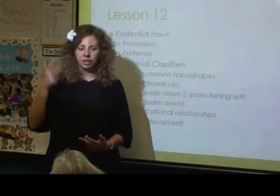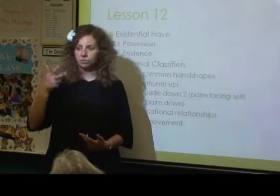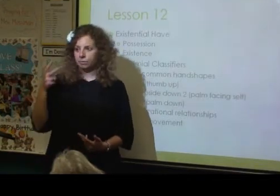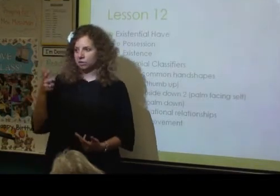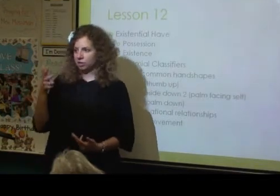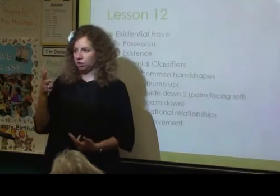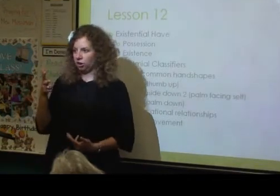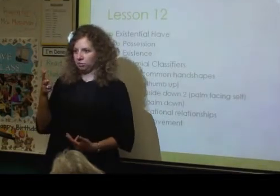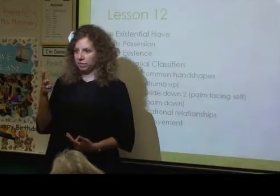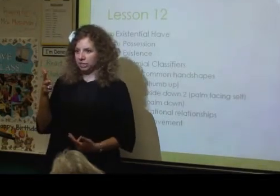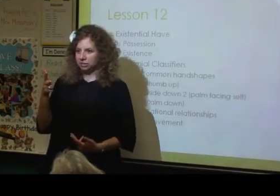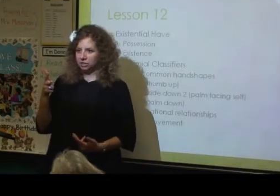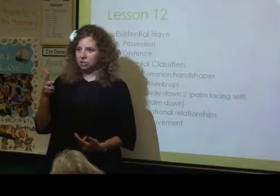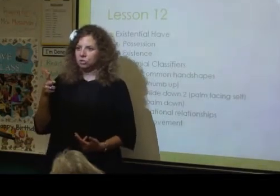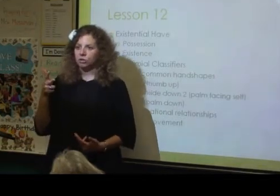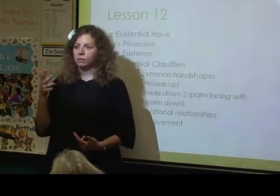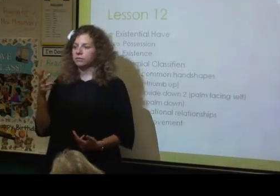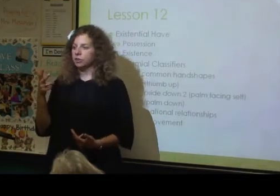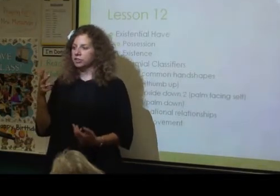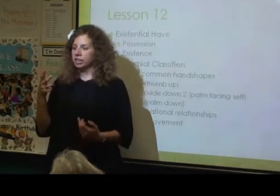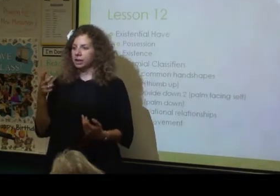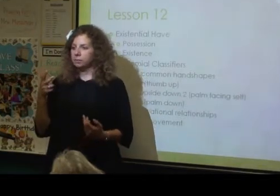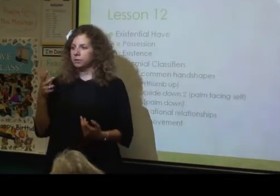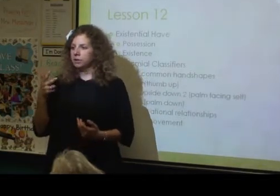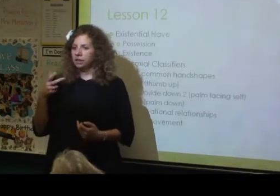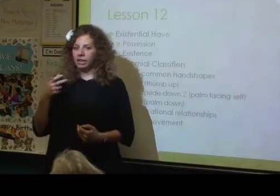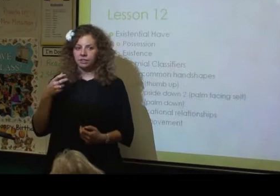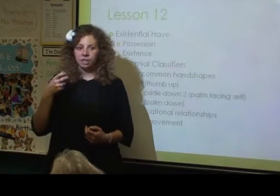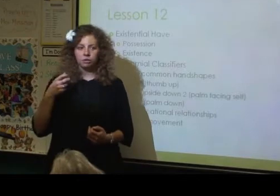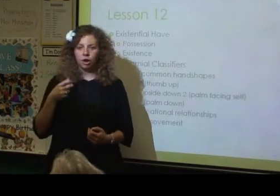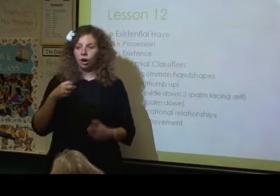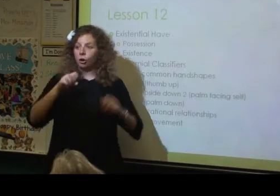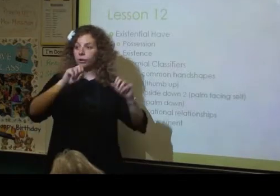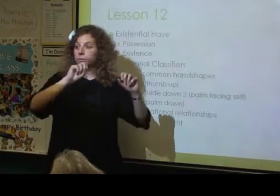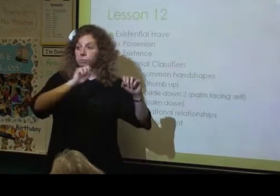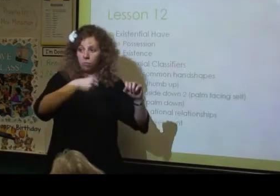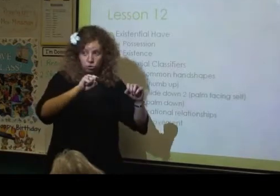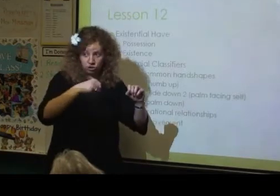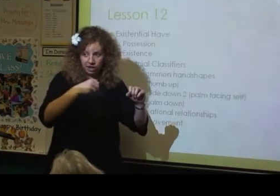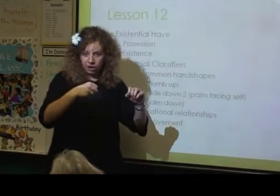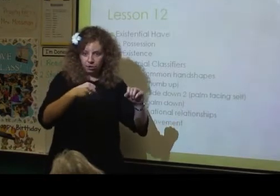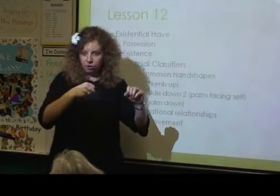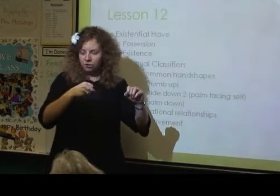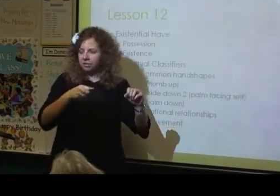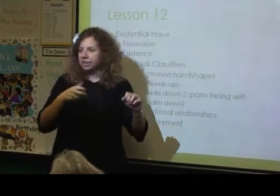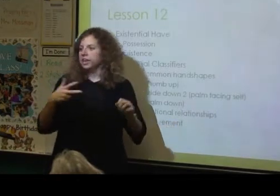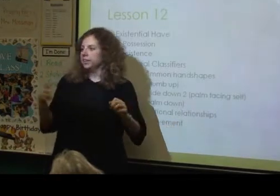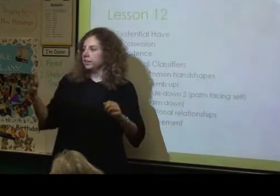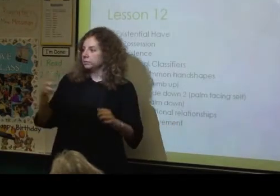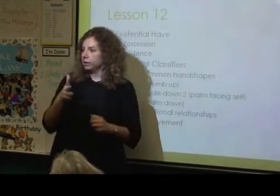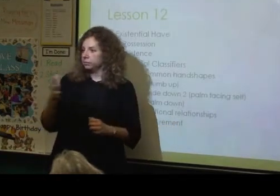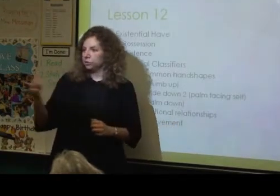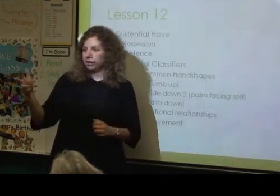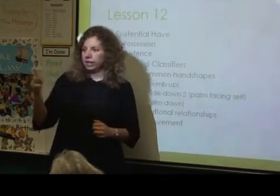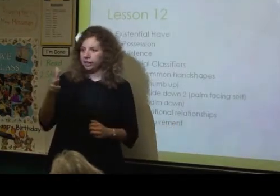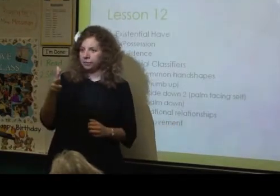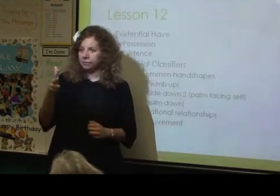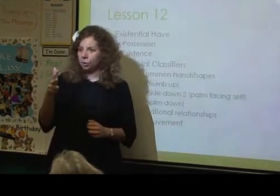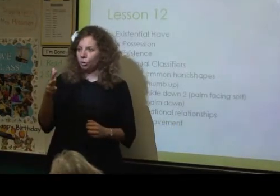can represent a car with this. So I would first set up and let you know, oh, it was a motorcycle, and that's what I'm showing here. Or